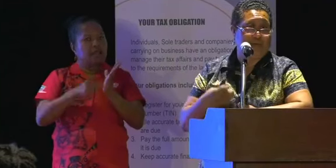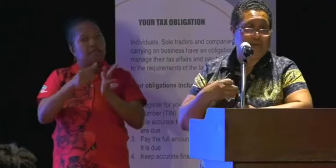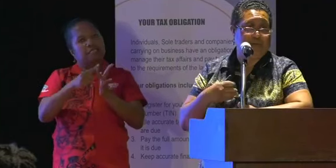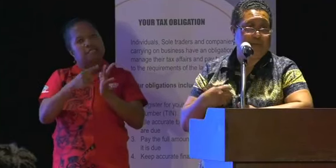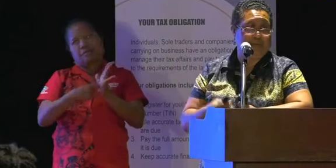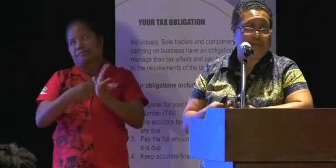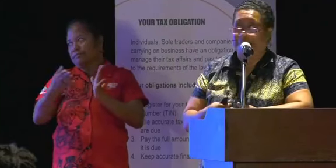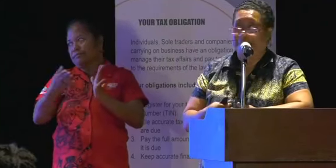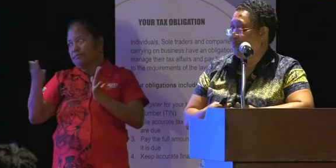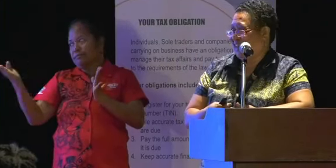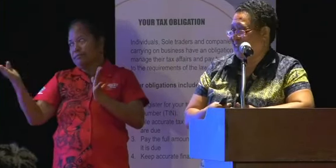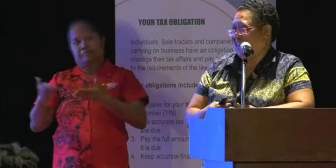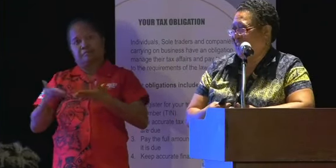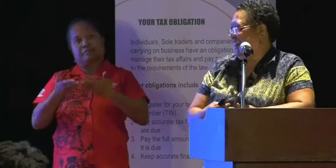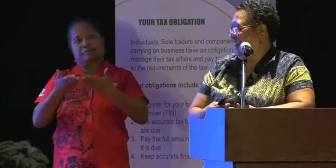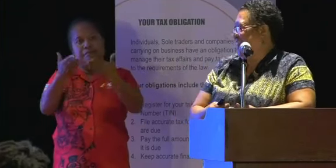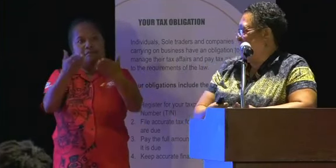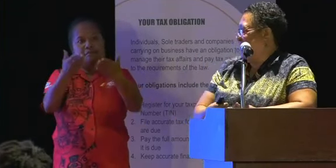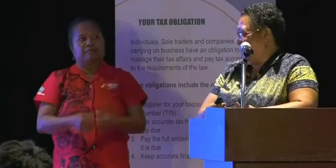the garnish, not me.